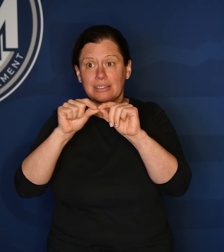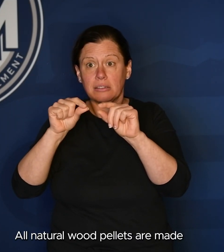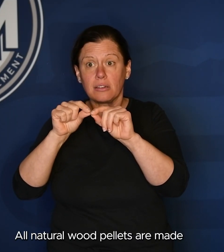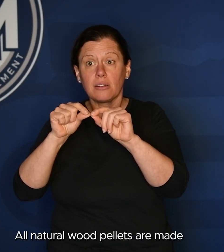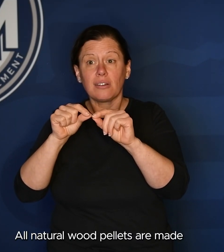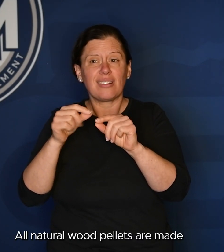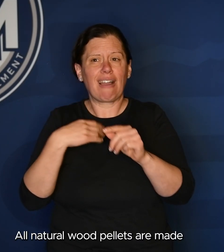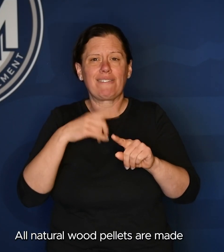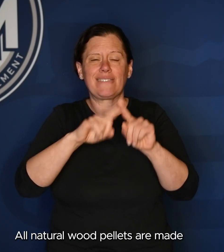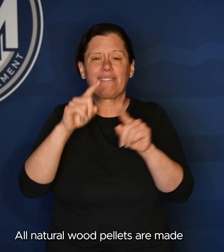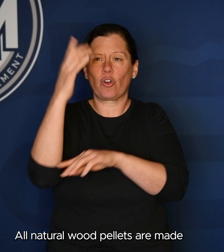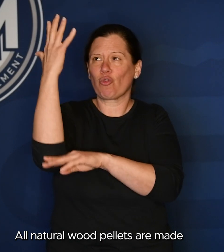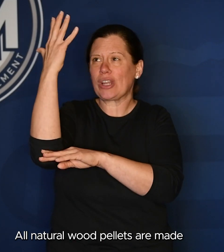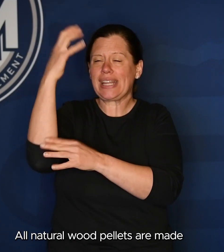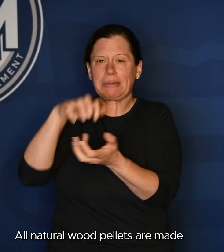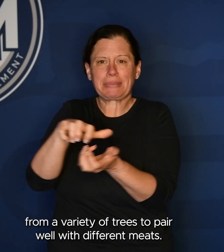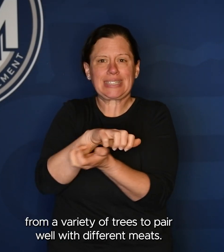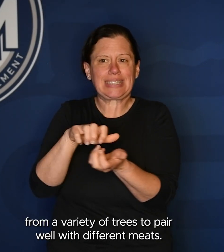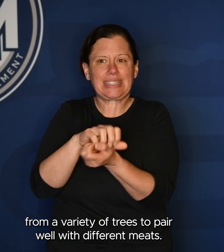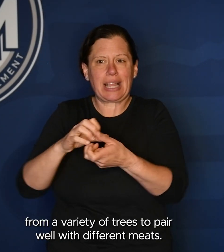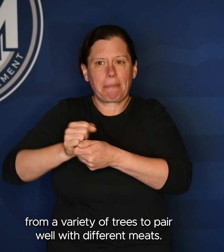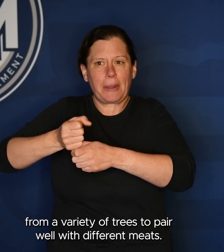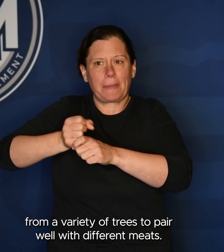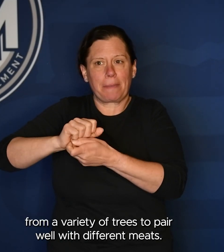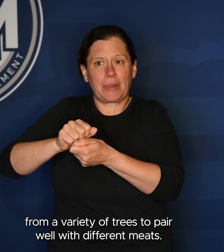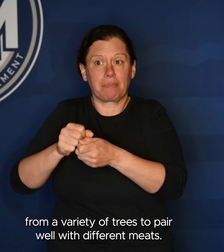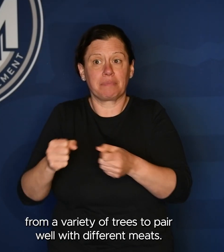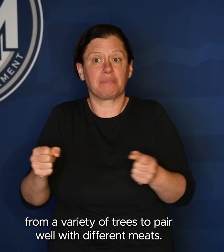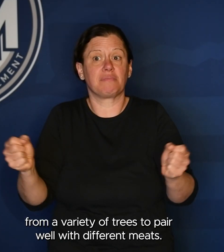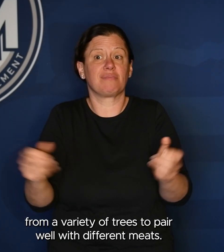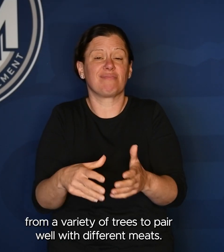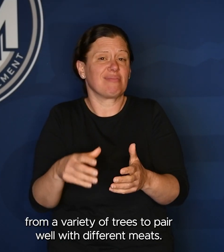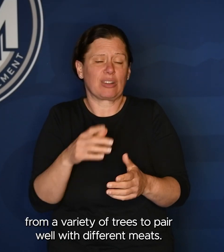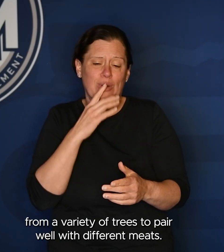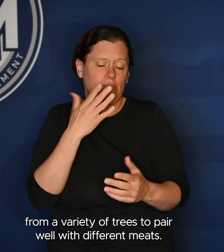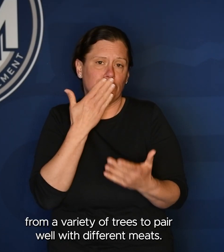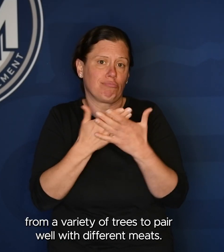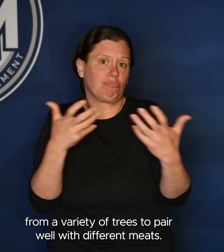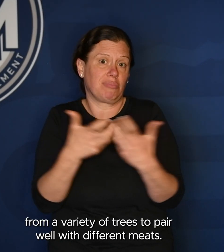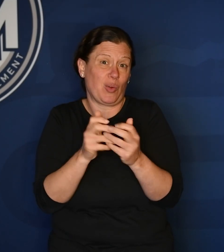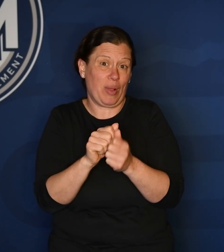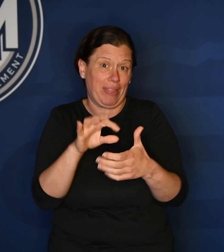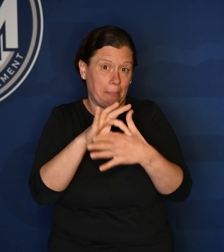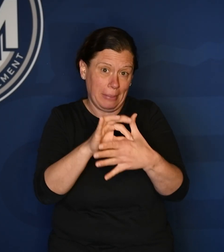All natural wood pellets are made from a variety of trees to pair well with different meats.